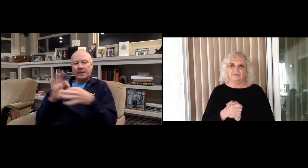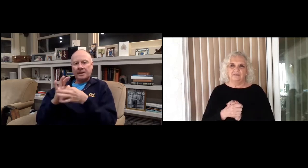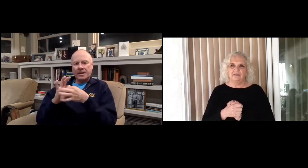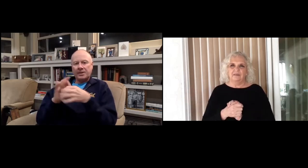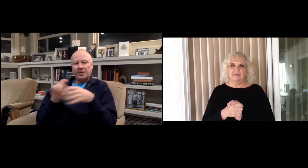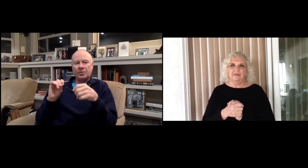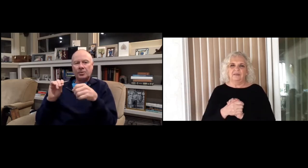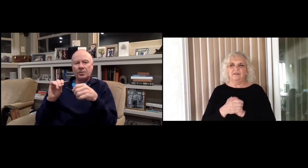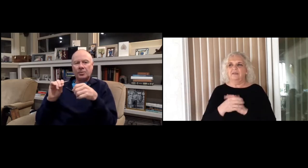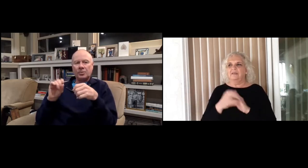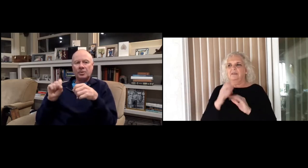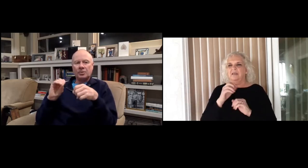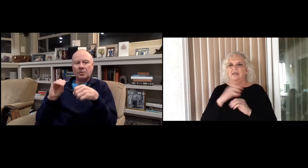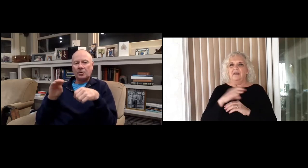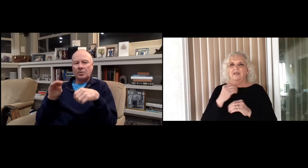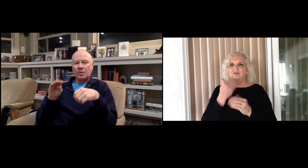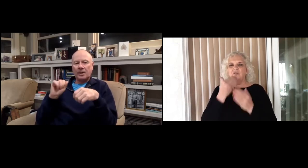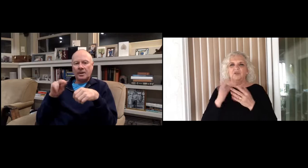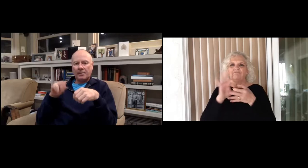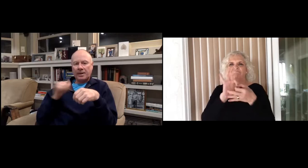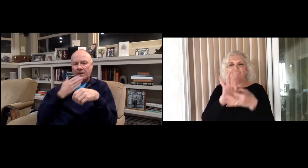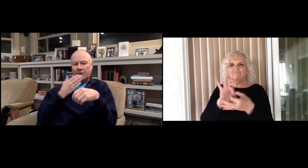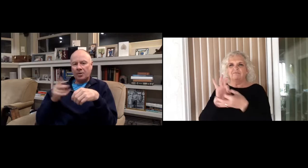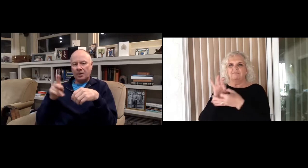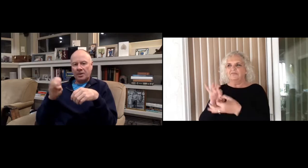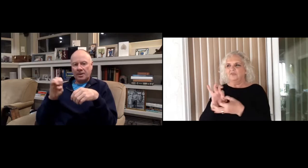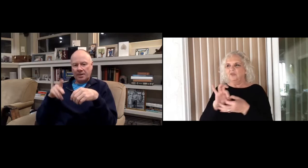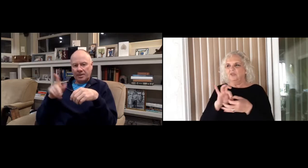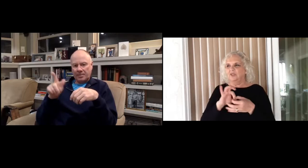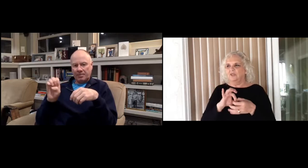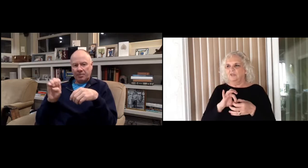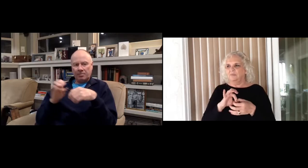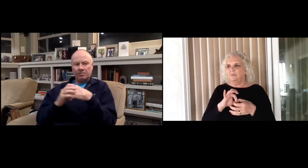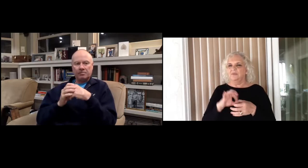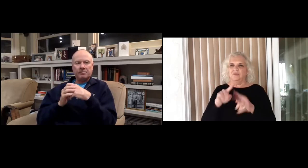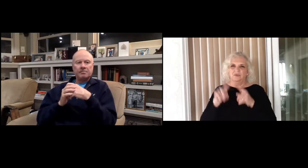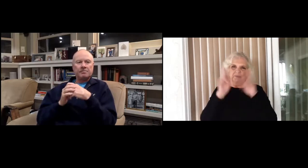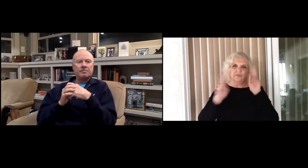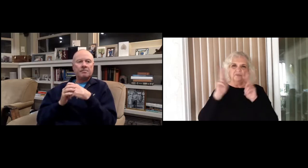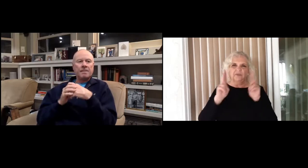and connected to so many good people